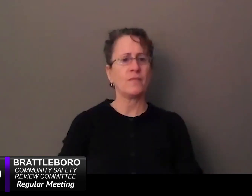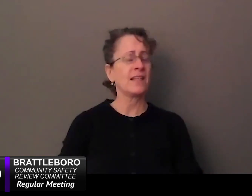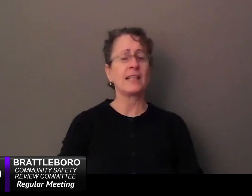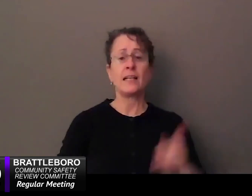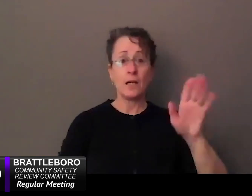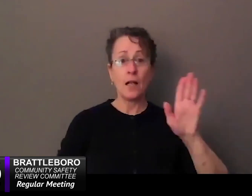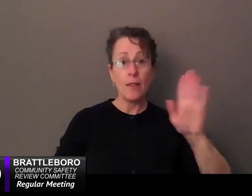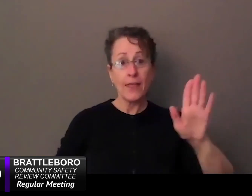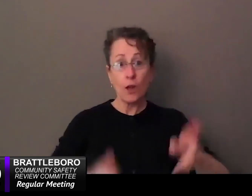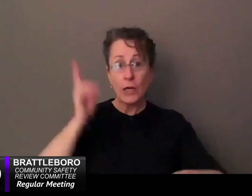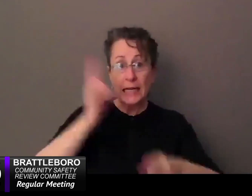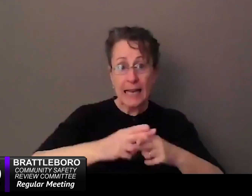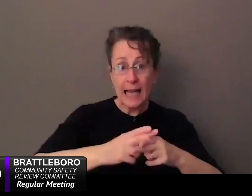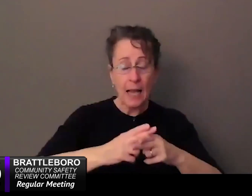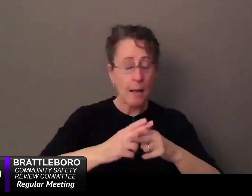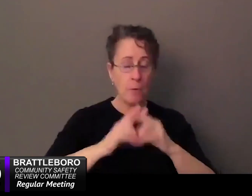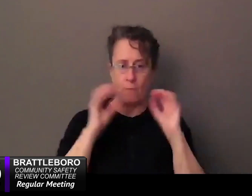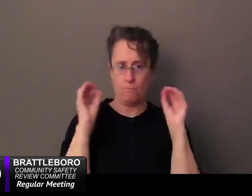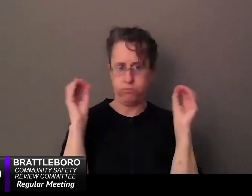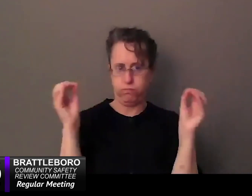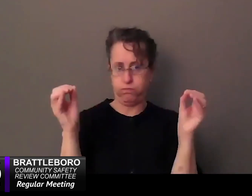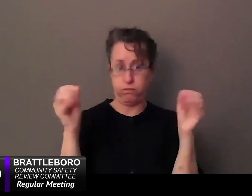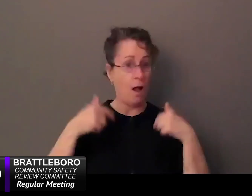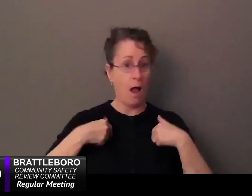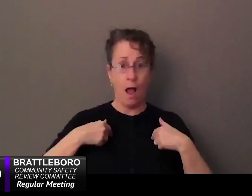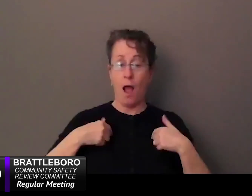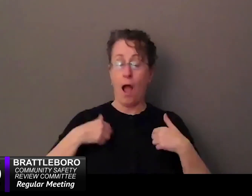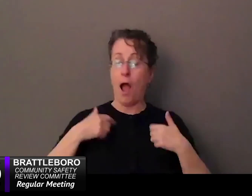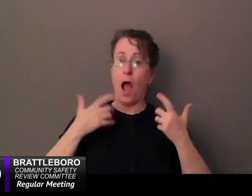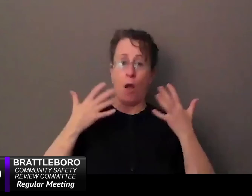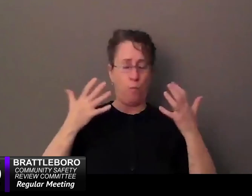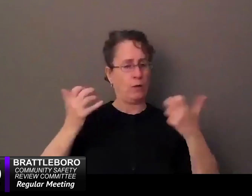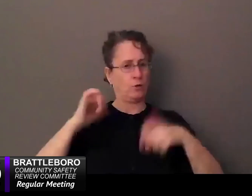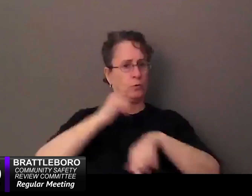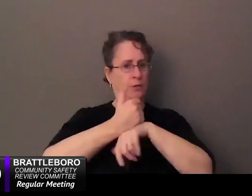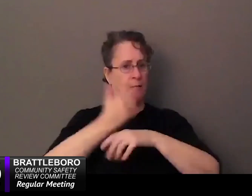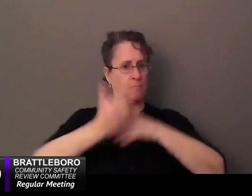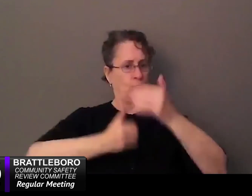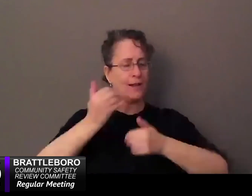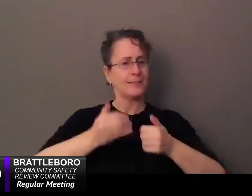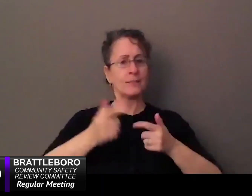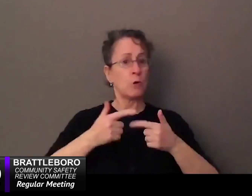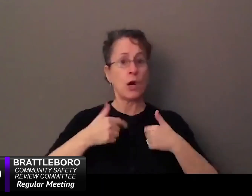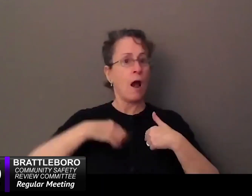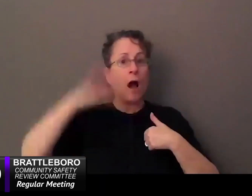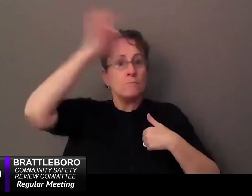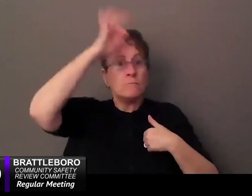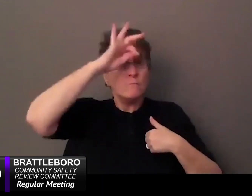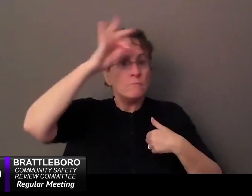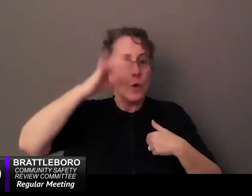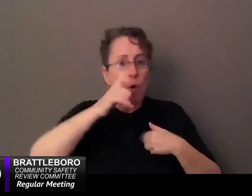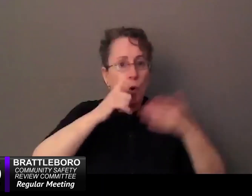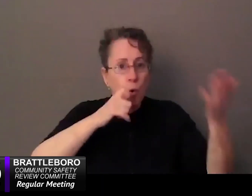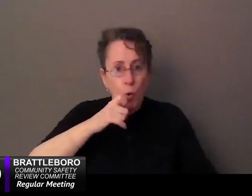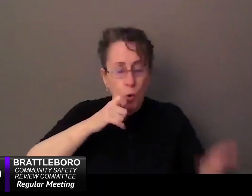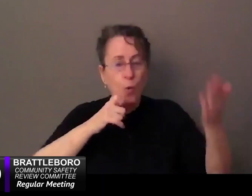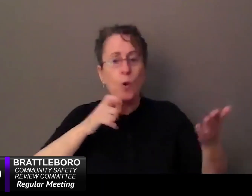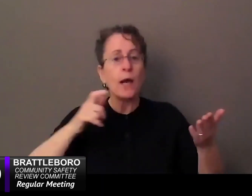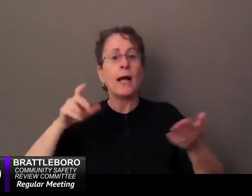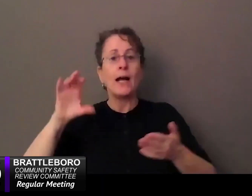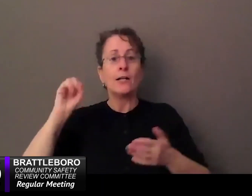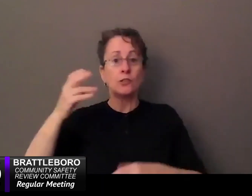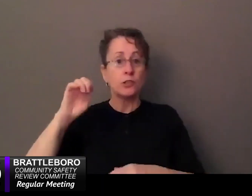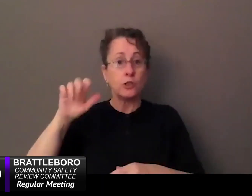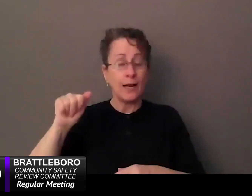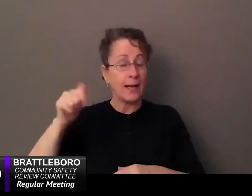identities of those who shared. Does that make sense? So there's a lot for us to attune